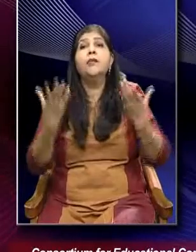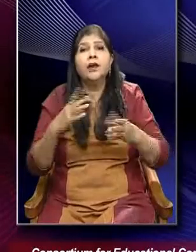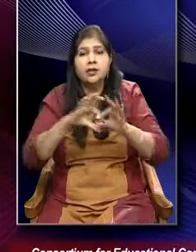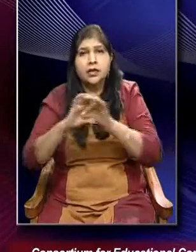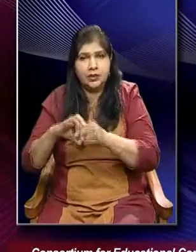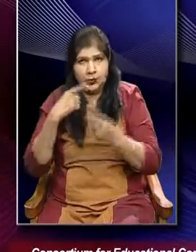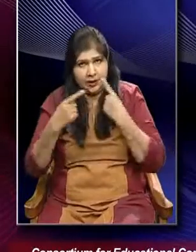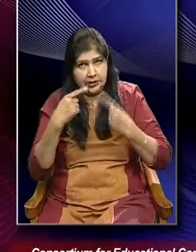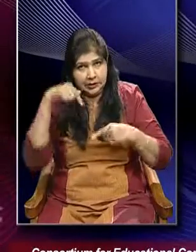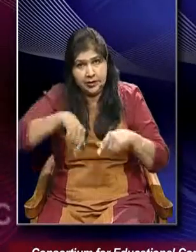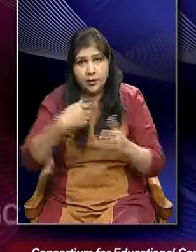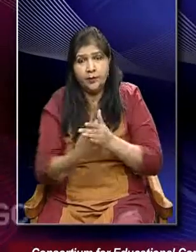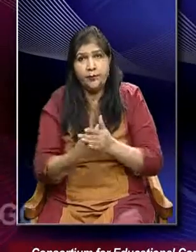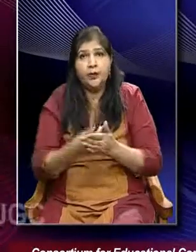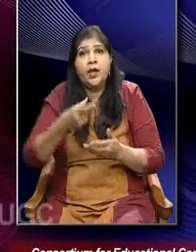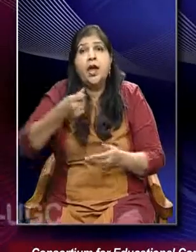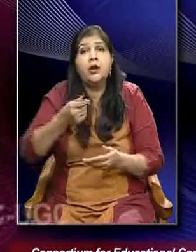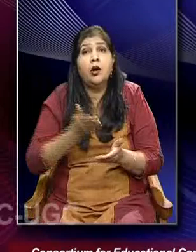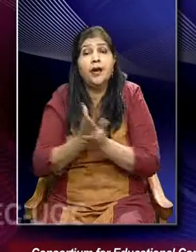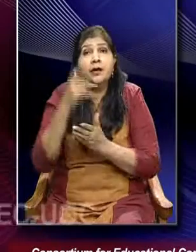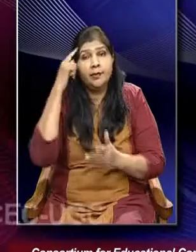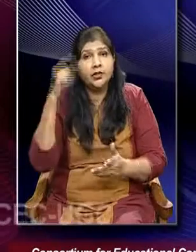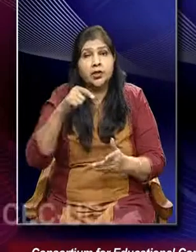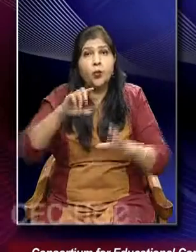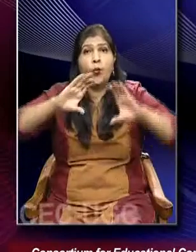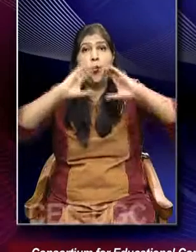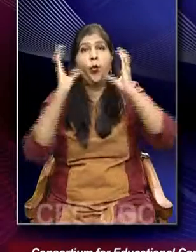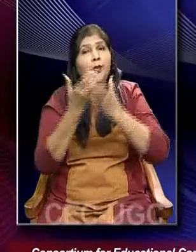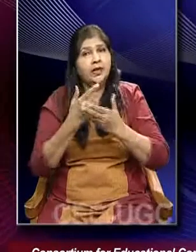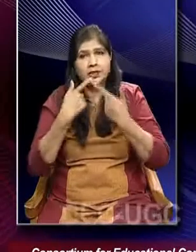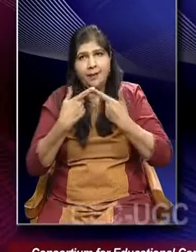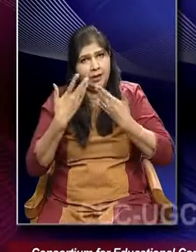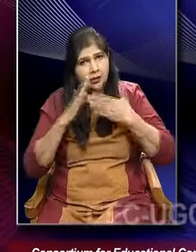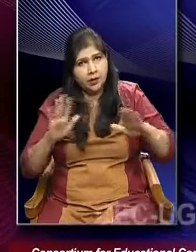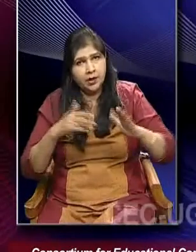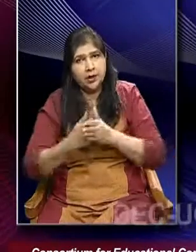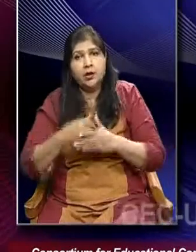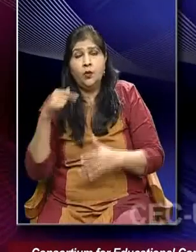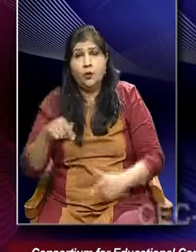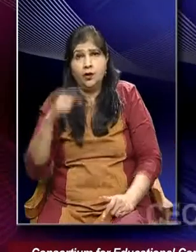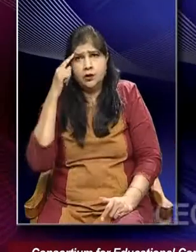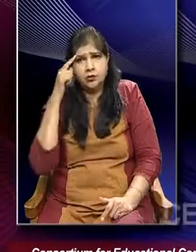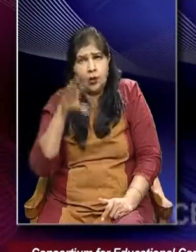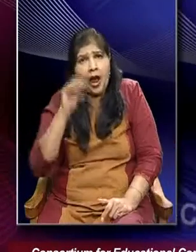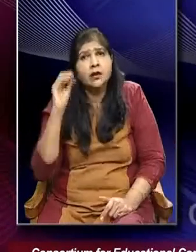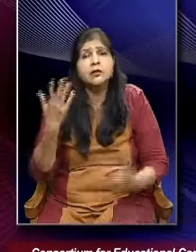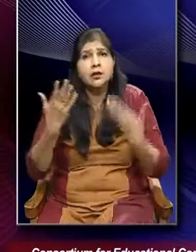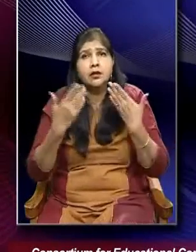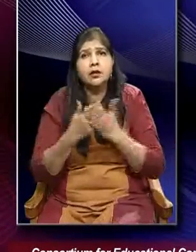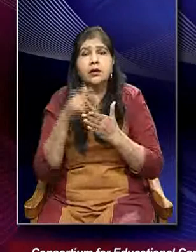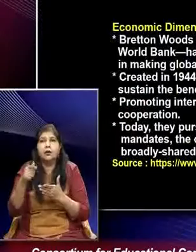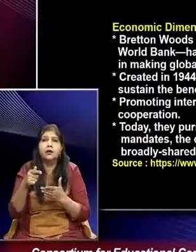we discuss the economic dimension of globalization, one has to understand